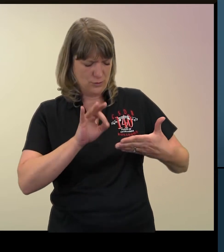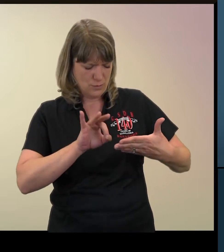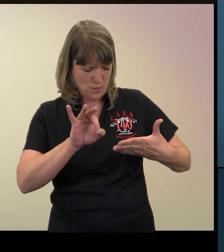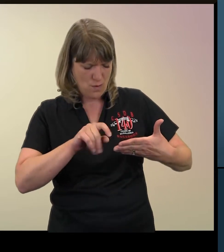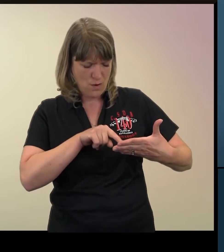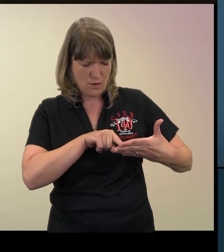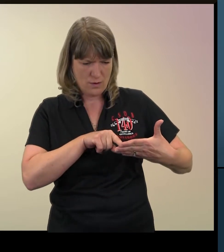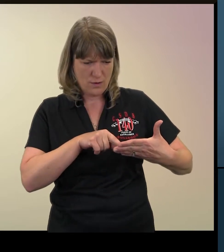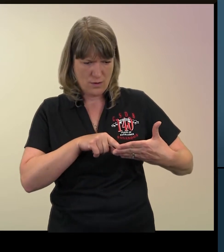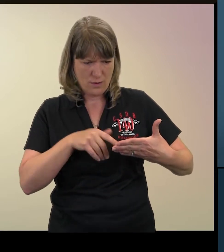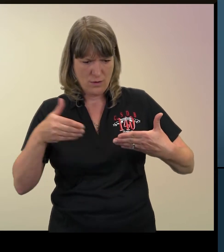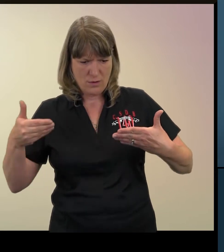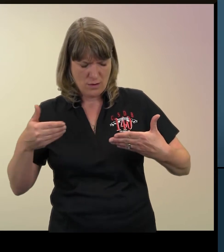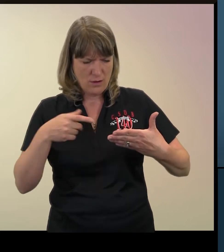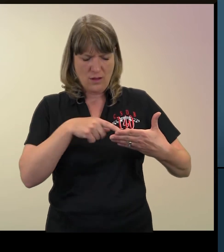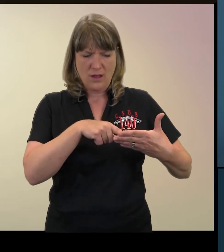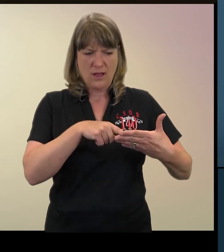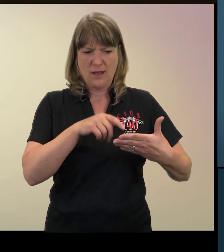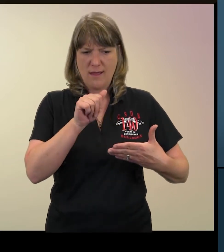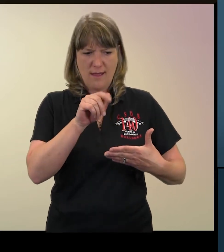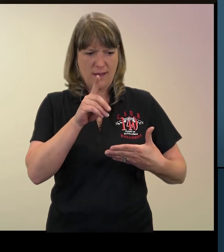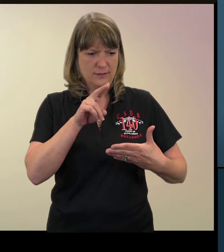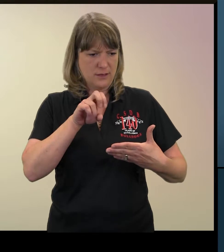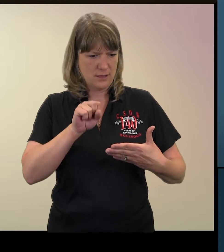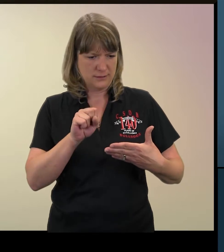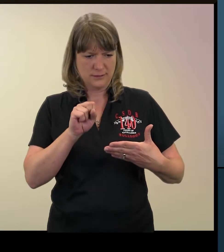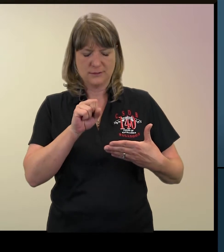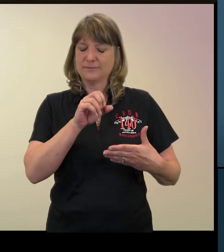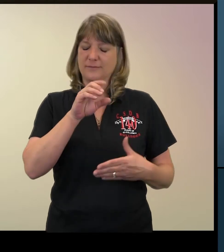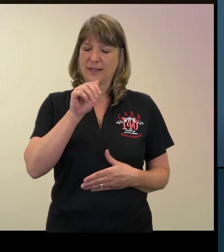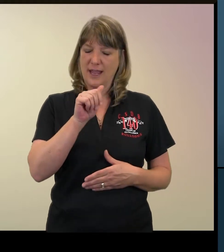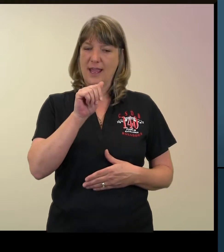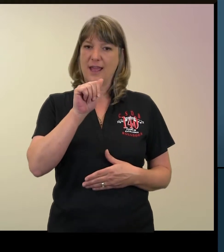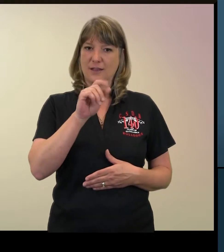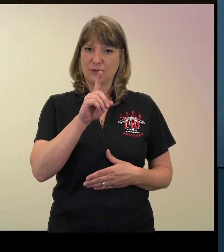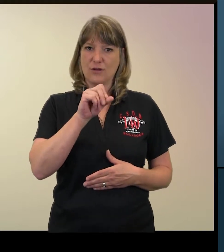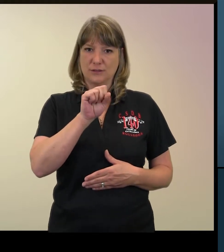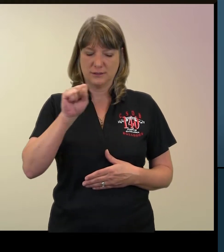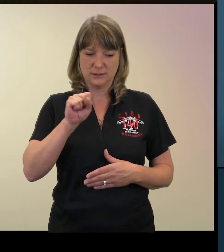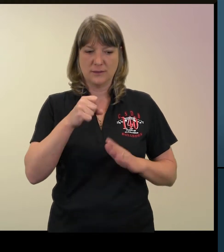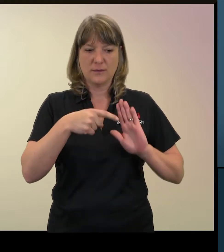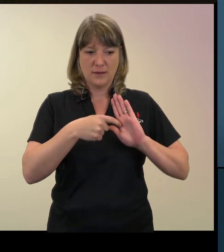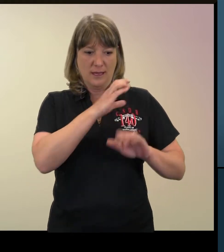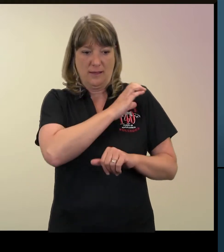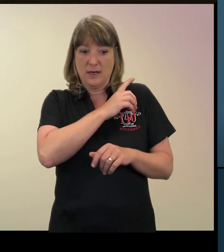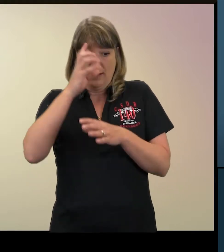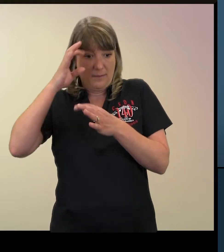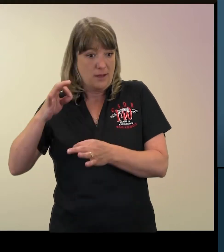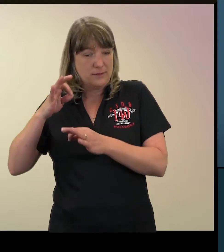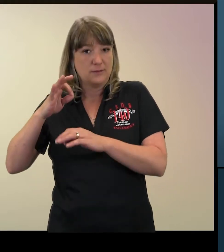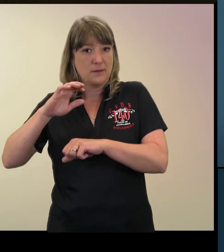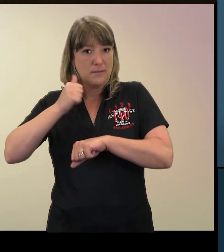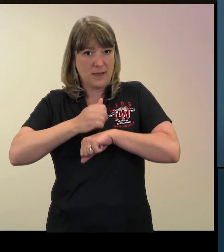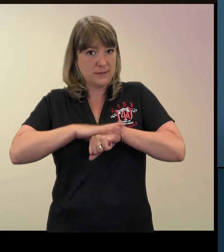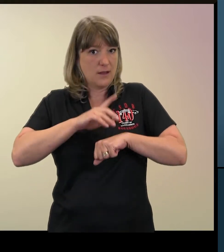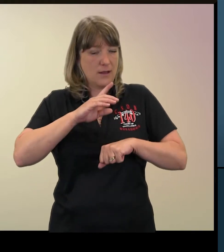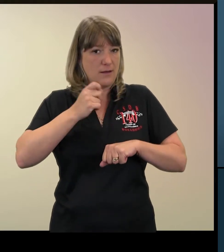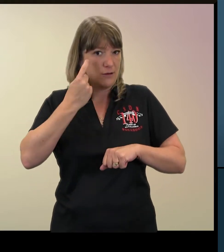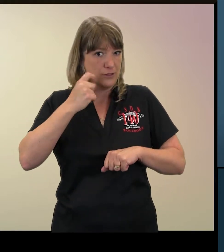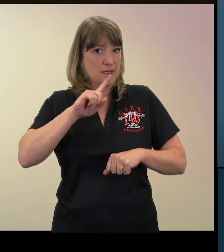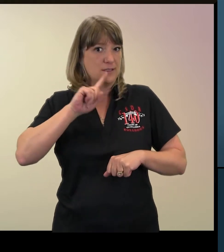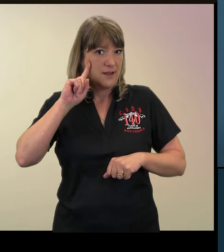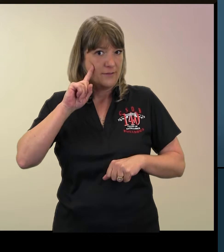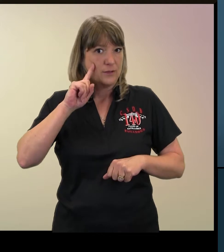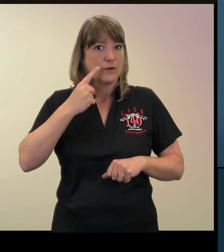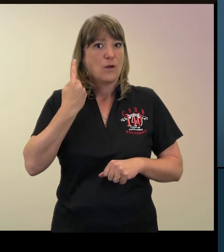the children scored on an ADAS module that was clinically decided upon based on